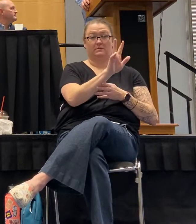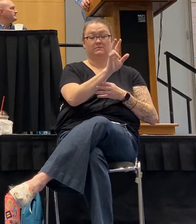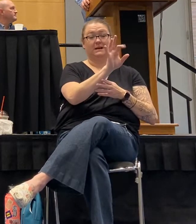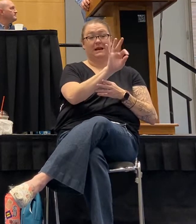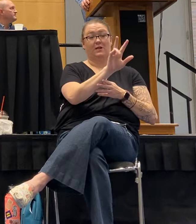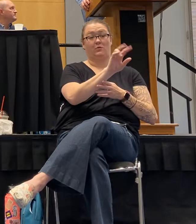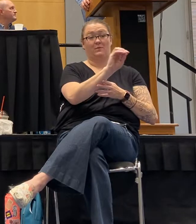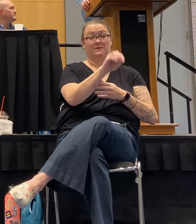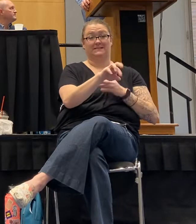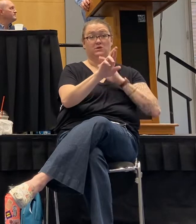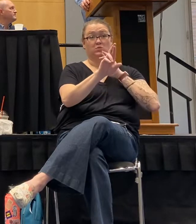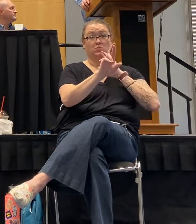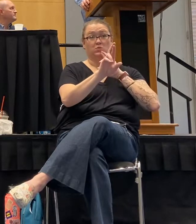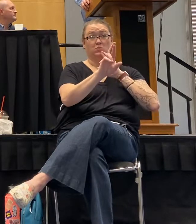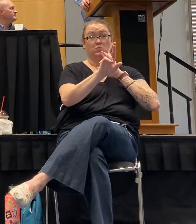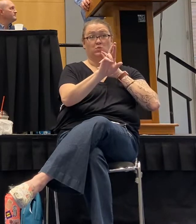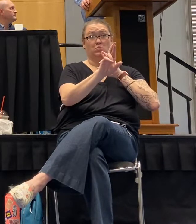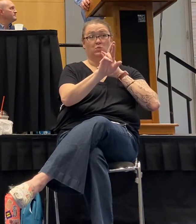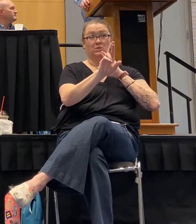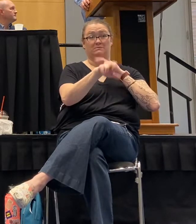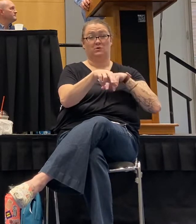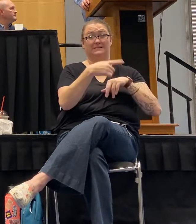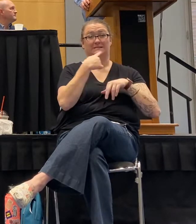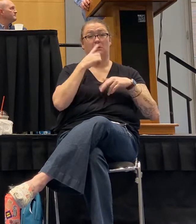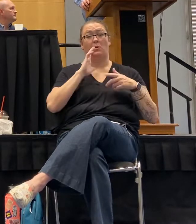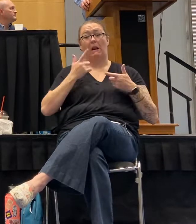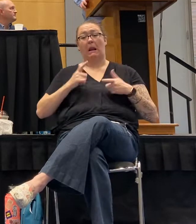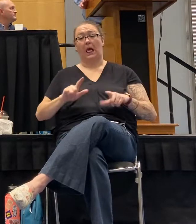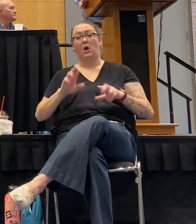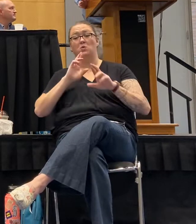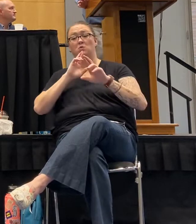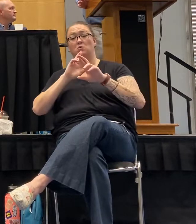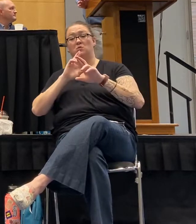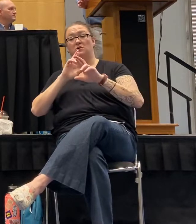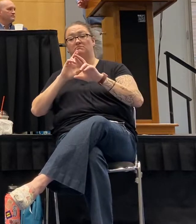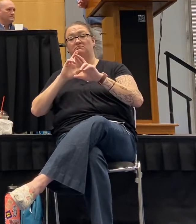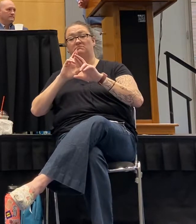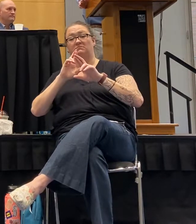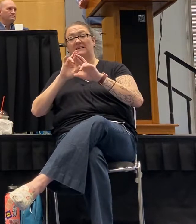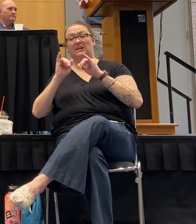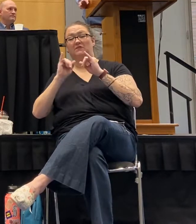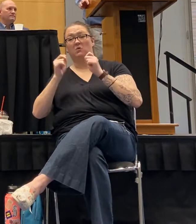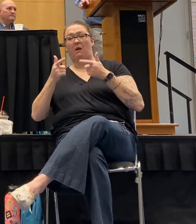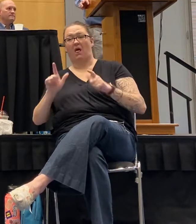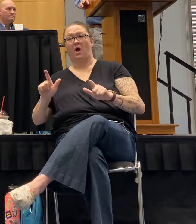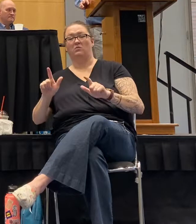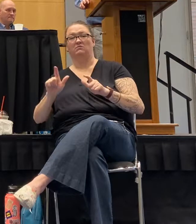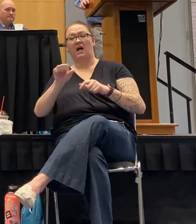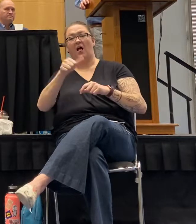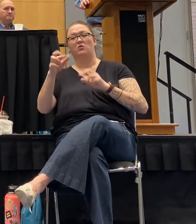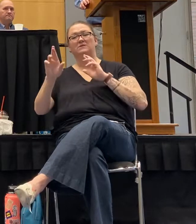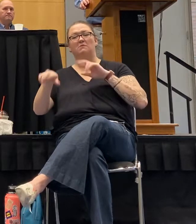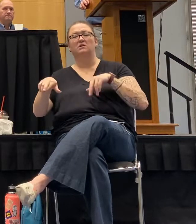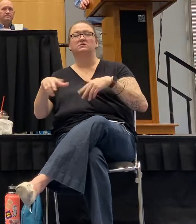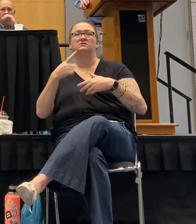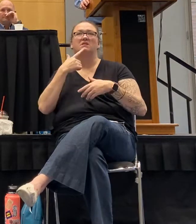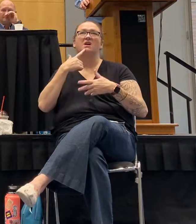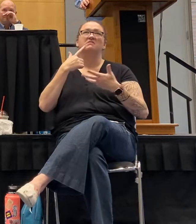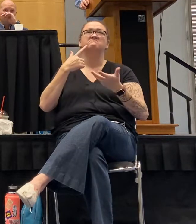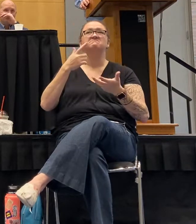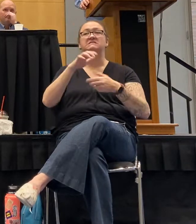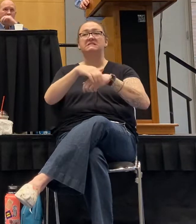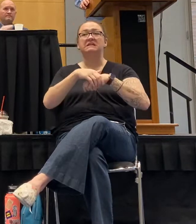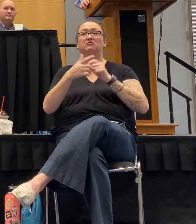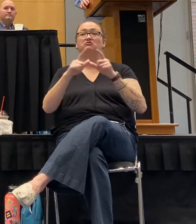that responded said that they allowed the sponsoring department or PI to conduct an interview. The other responses were the